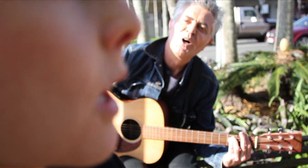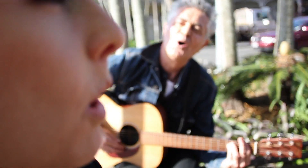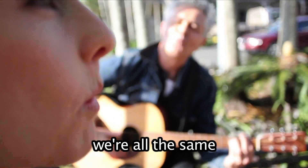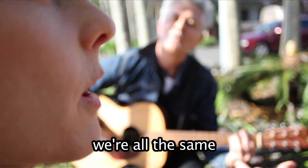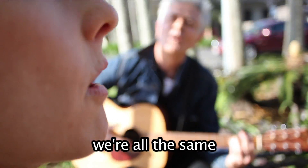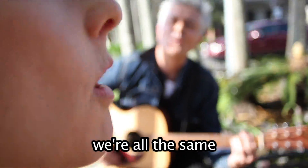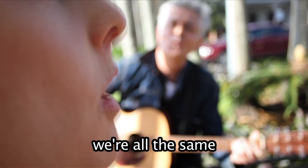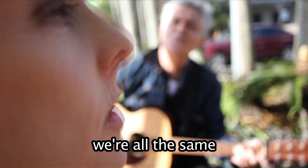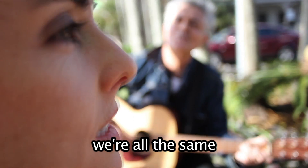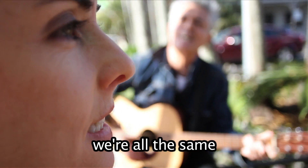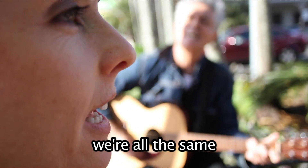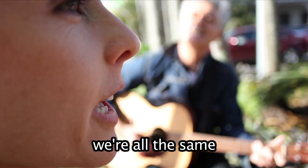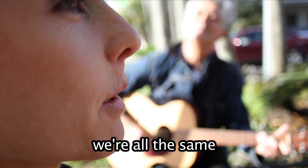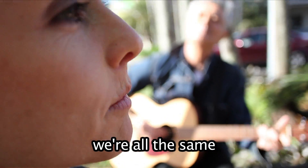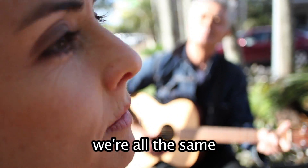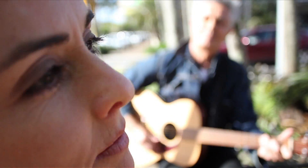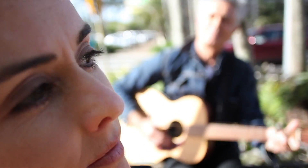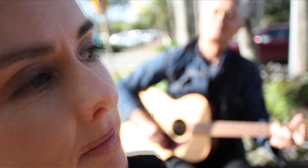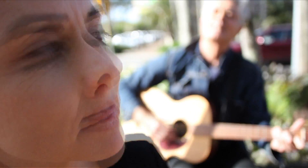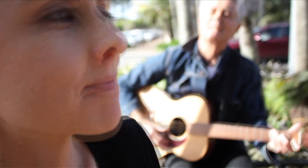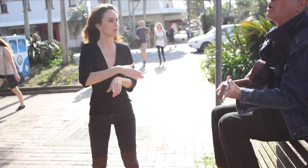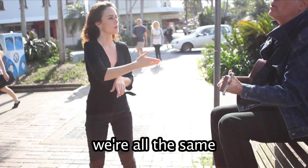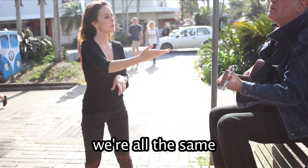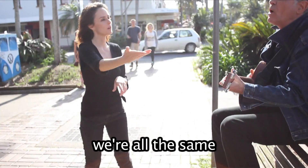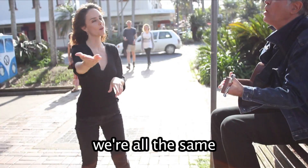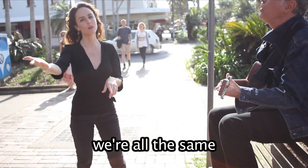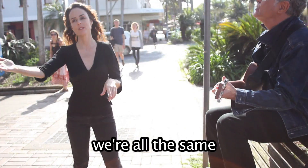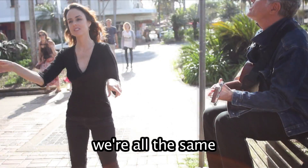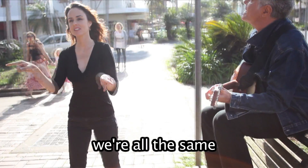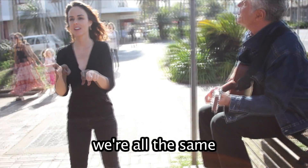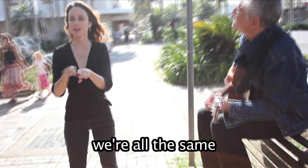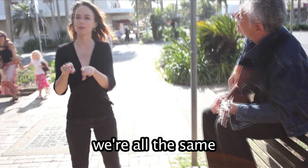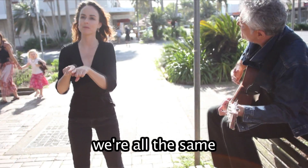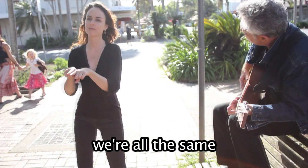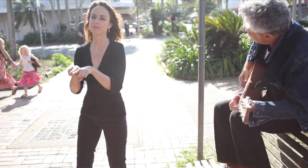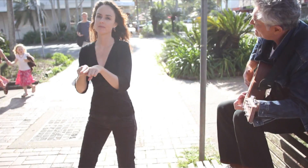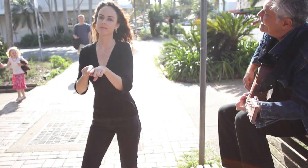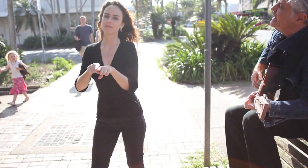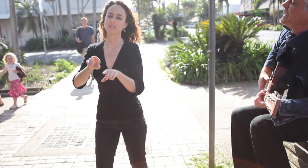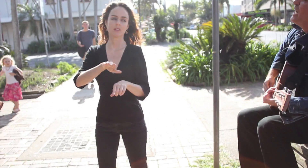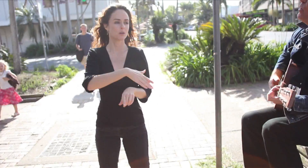We're all the same, we're all the same